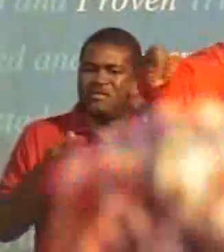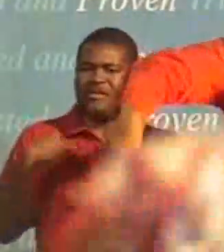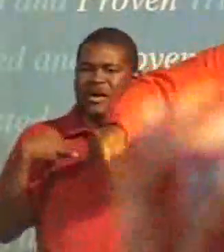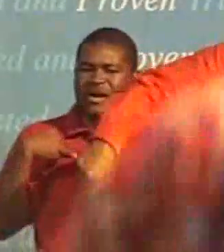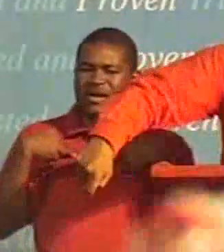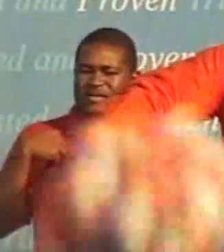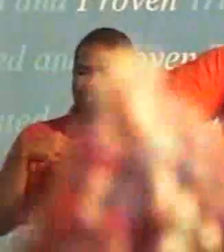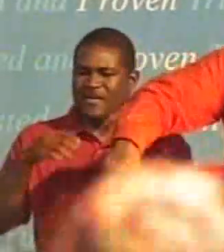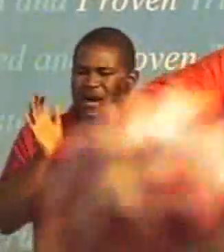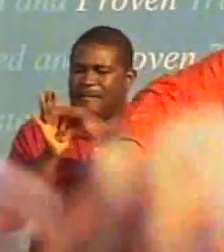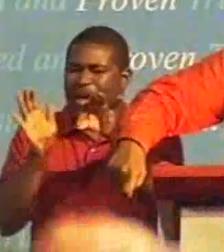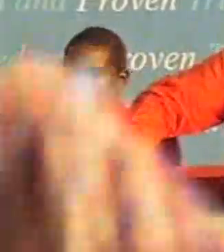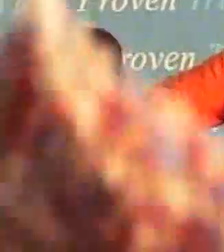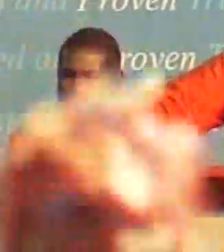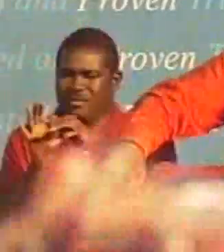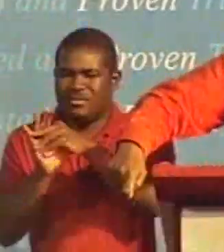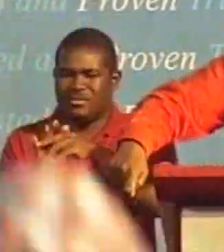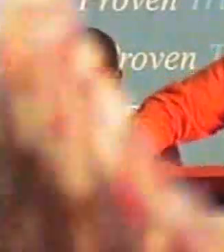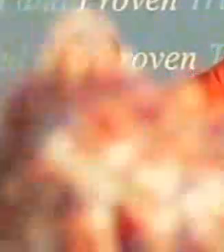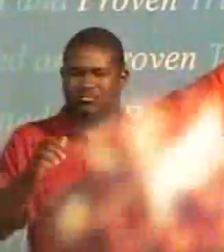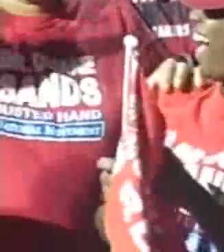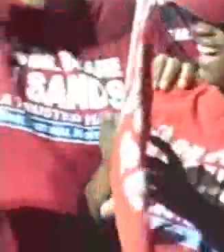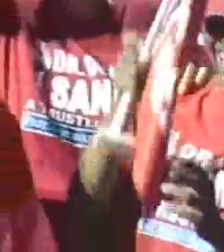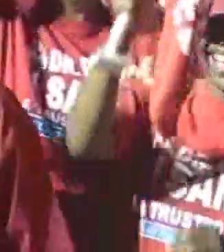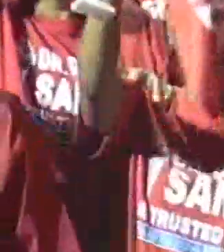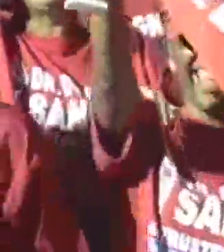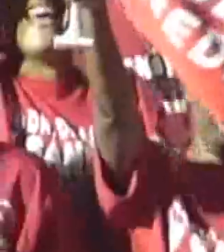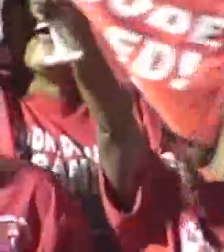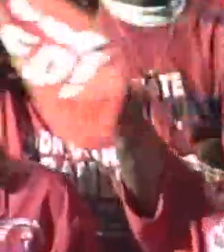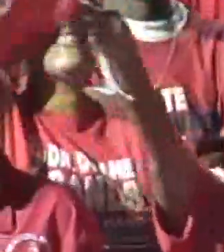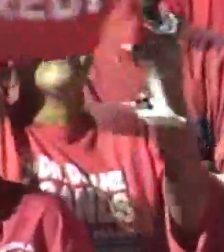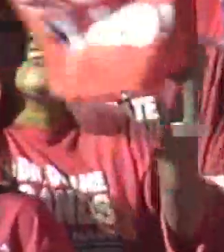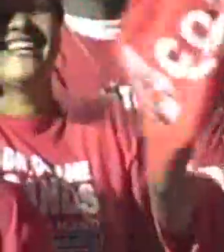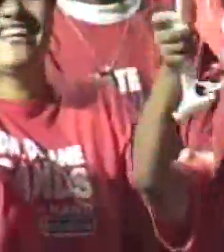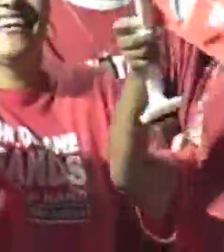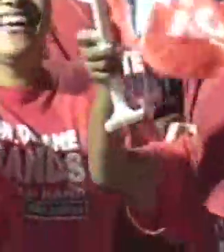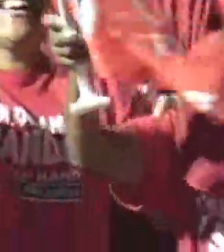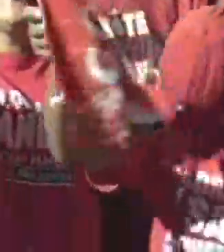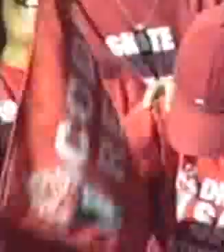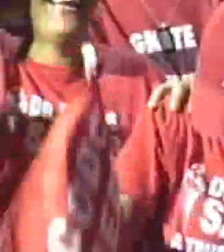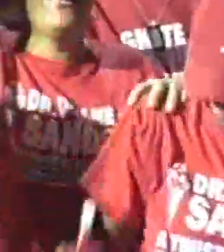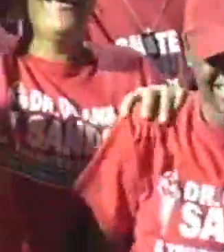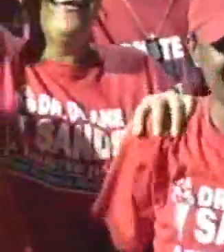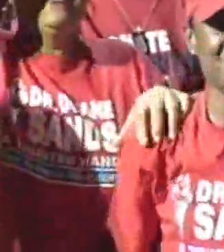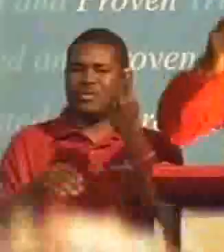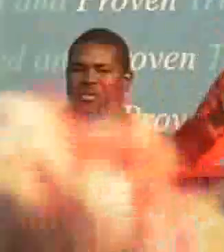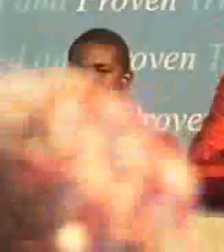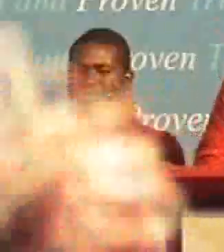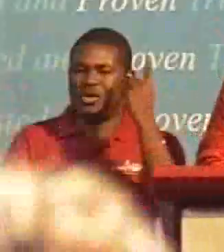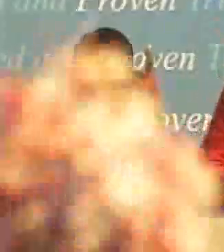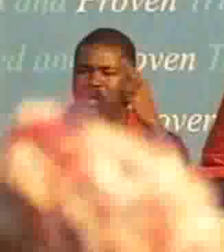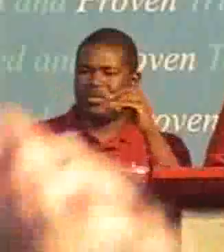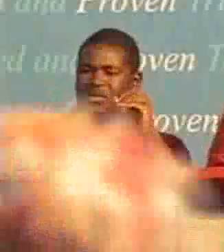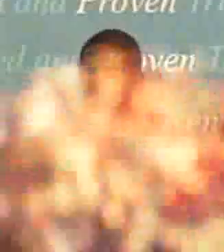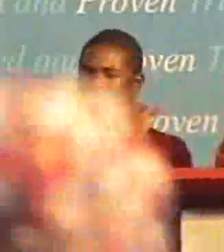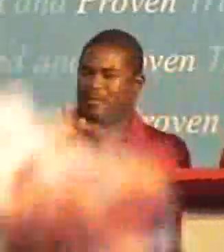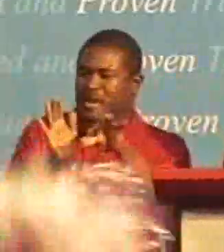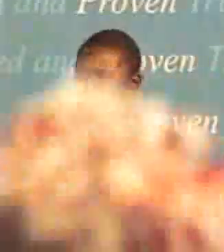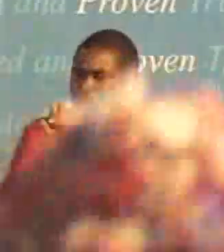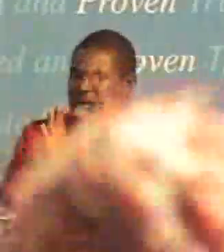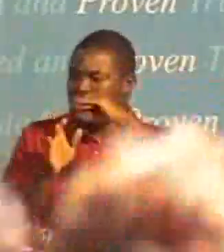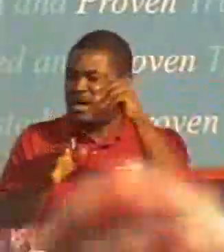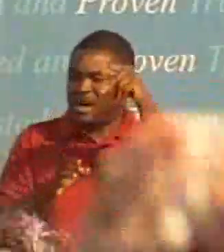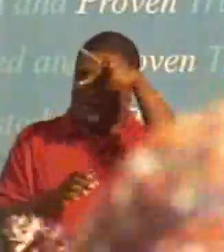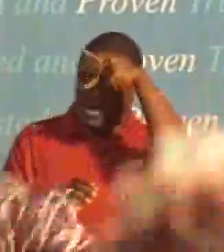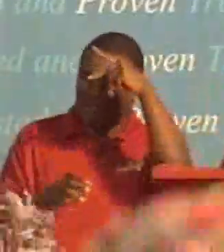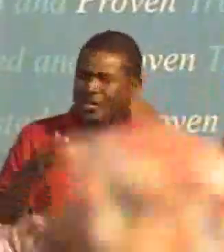schoolboy ringing bell. Are you serious? There's only one bell and Papa got the bell. Papa's got a